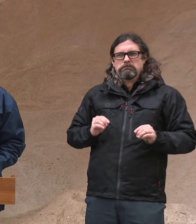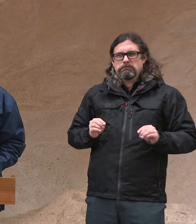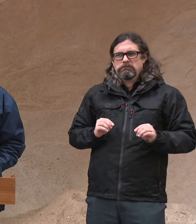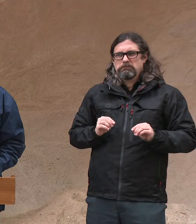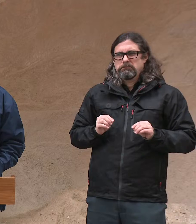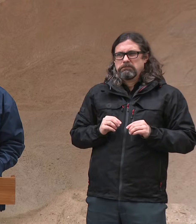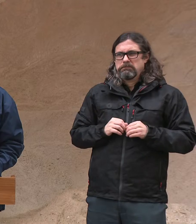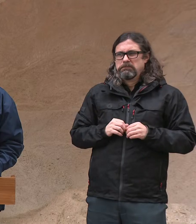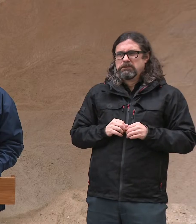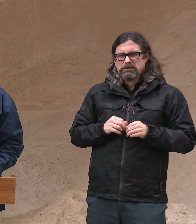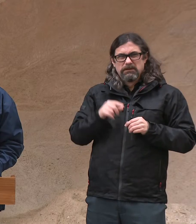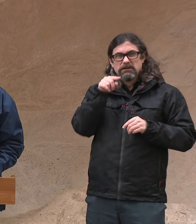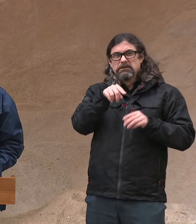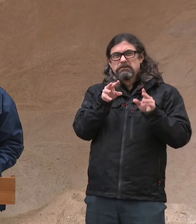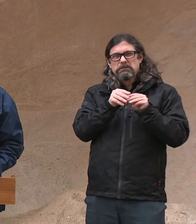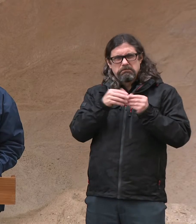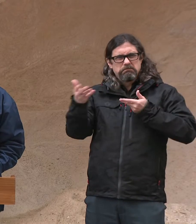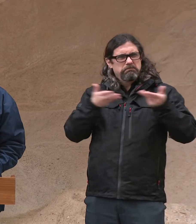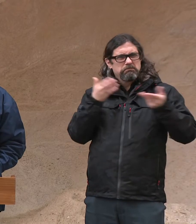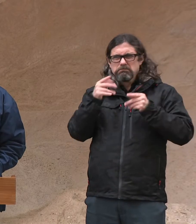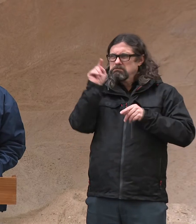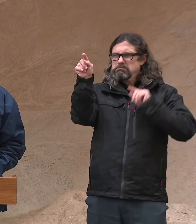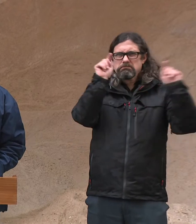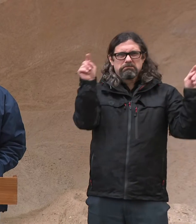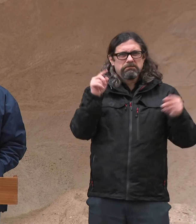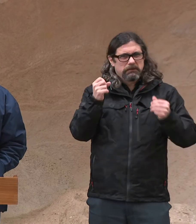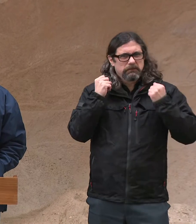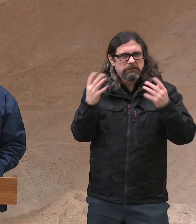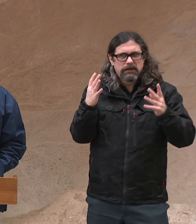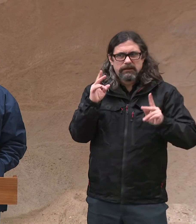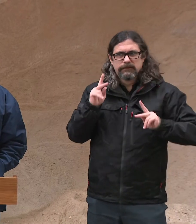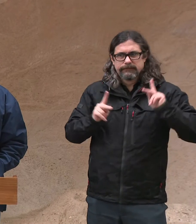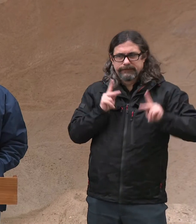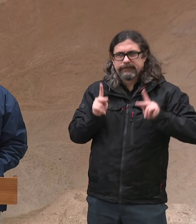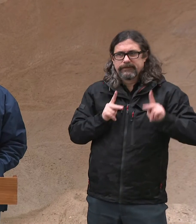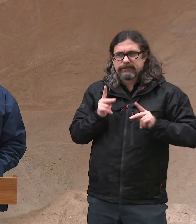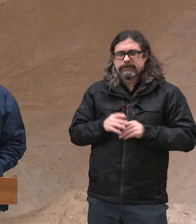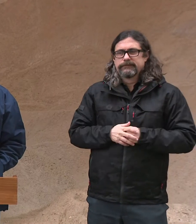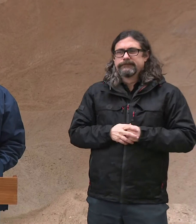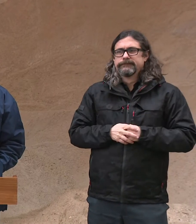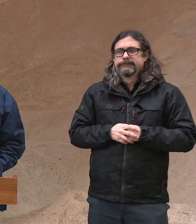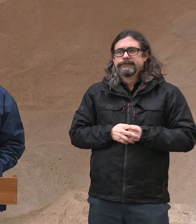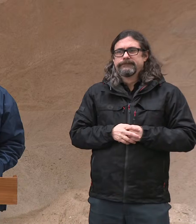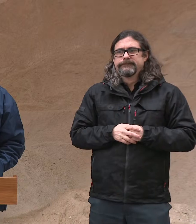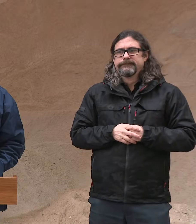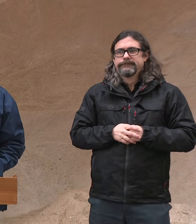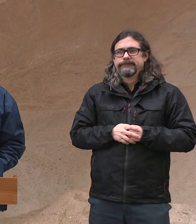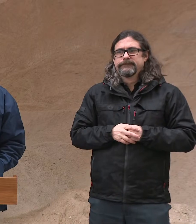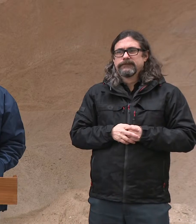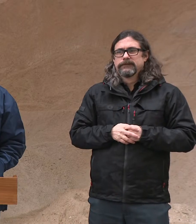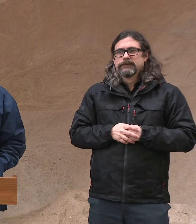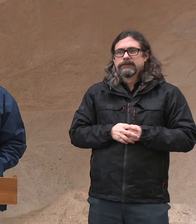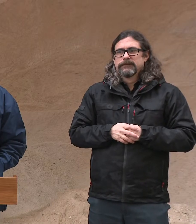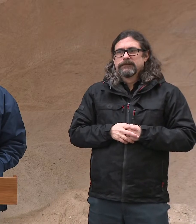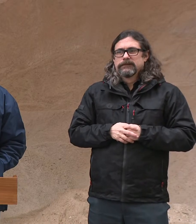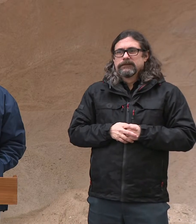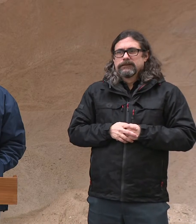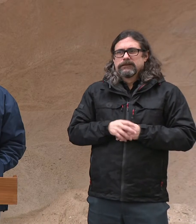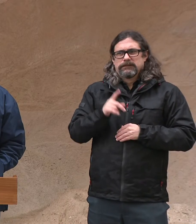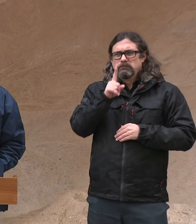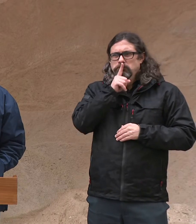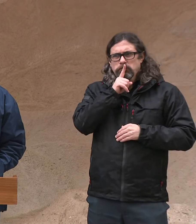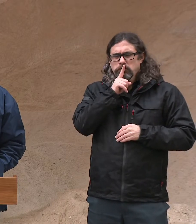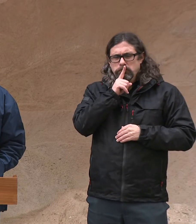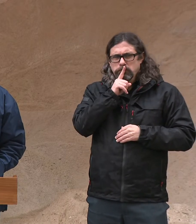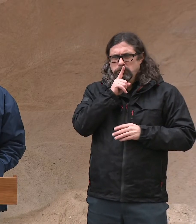tell the president who he wants to sit down and talk to. He wanted a small conversation as he is getting ready